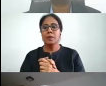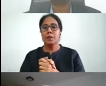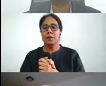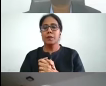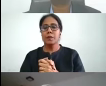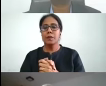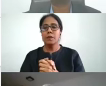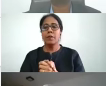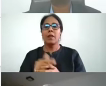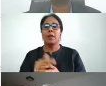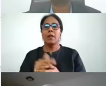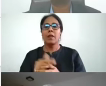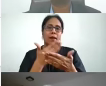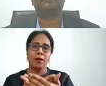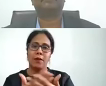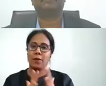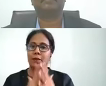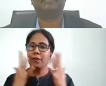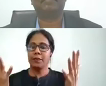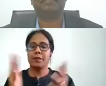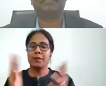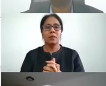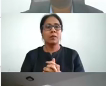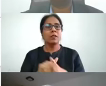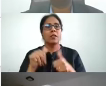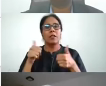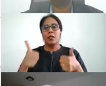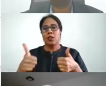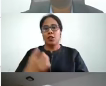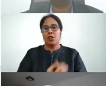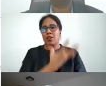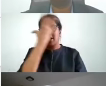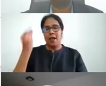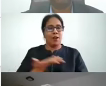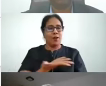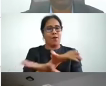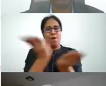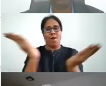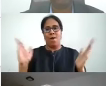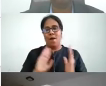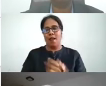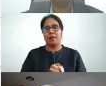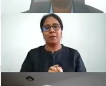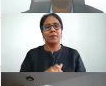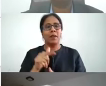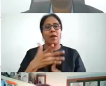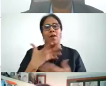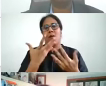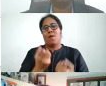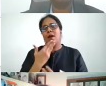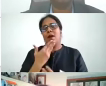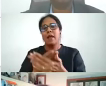Thank you very much. And good day to the audience. And I want to thank